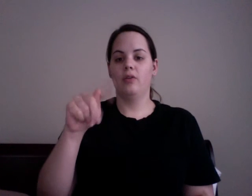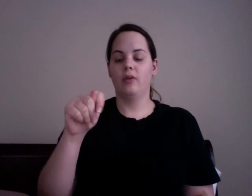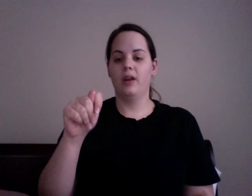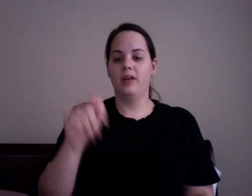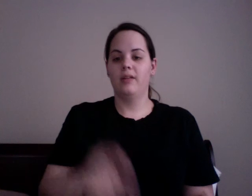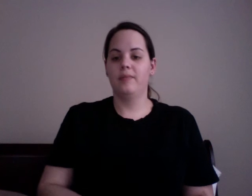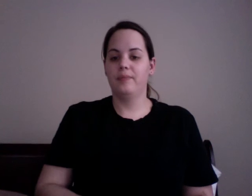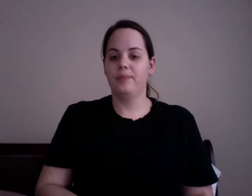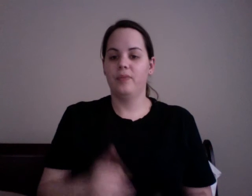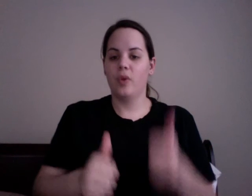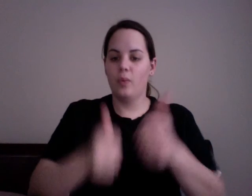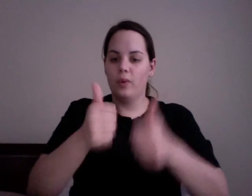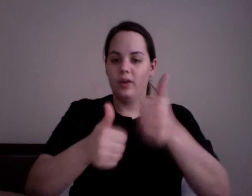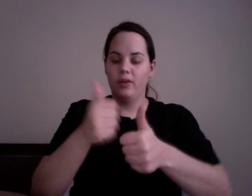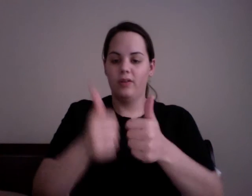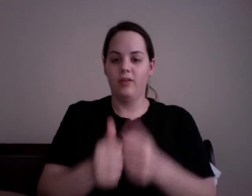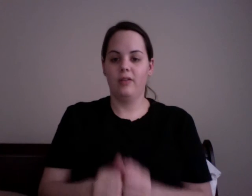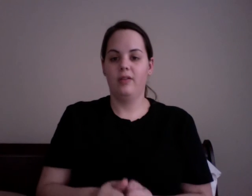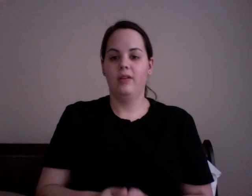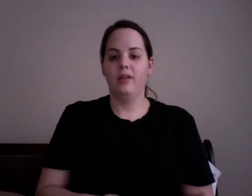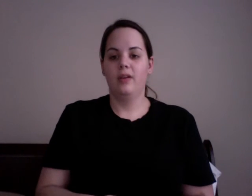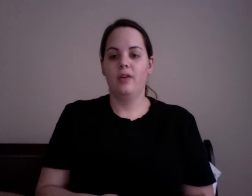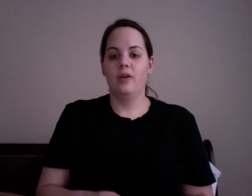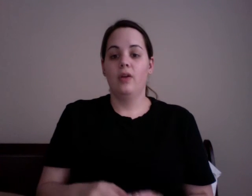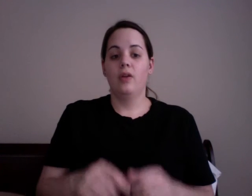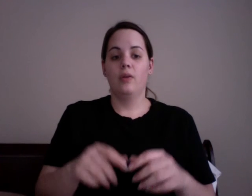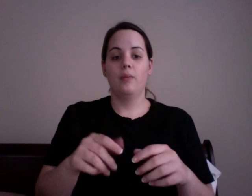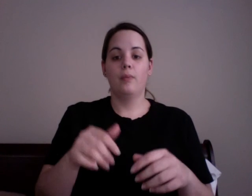we said it was going to look a lot like giant. Can you go back here and read?